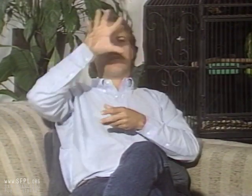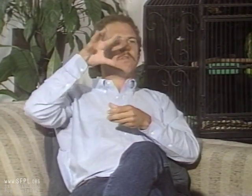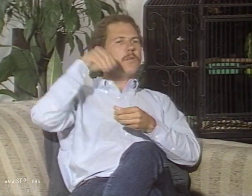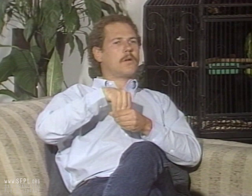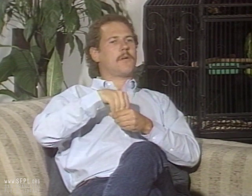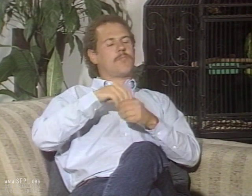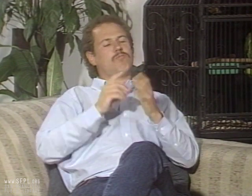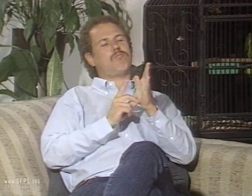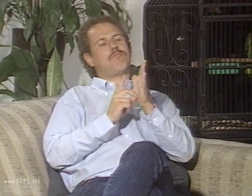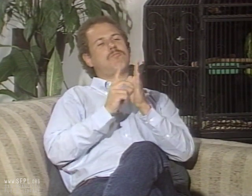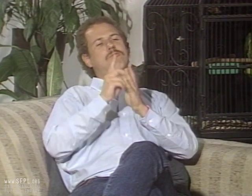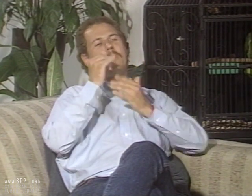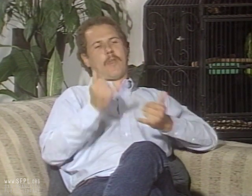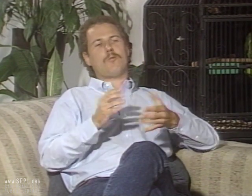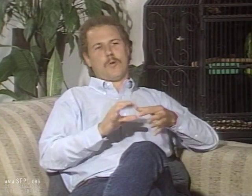any cost.